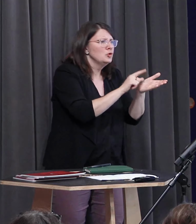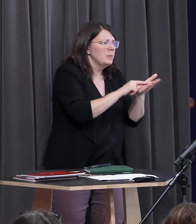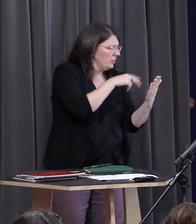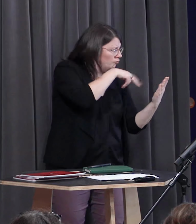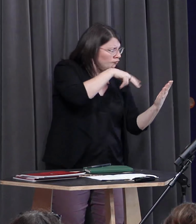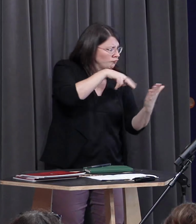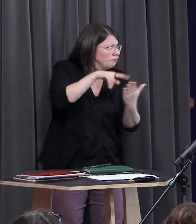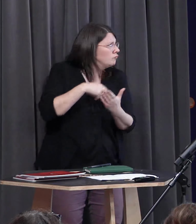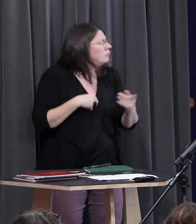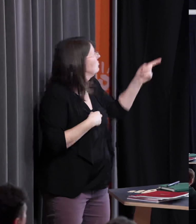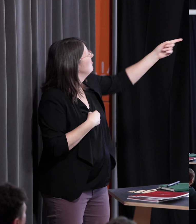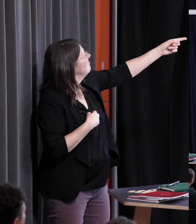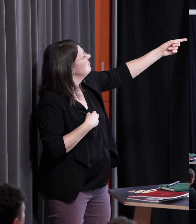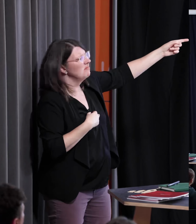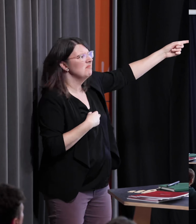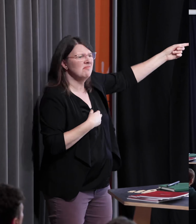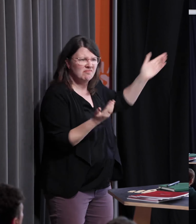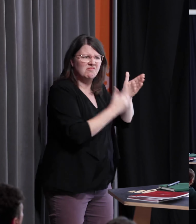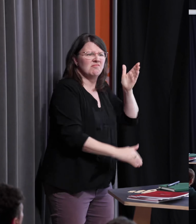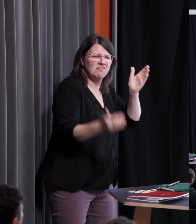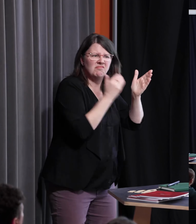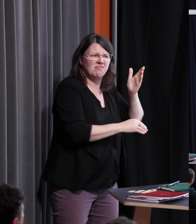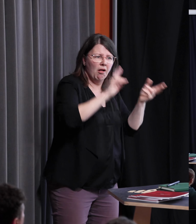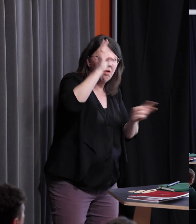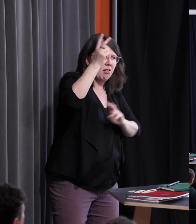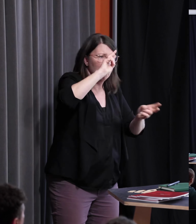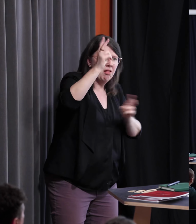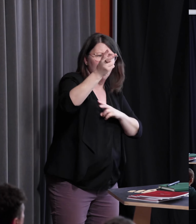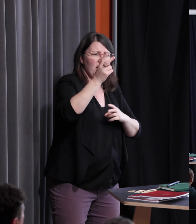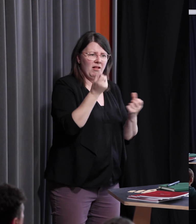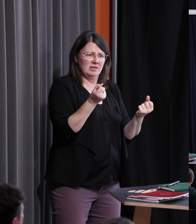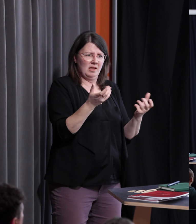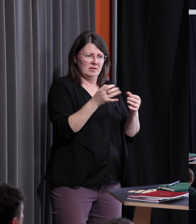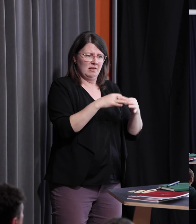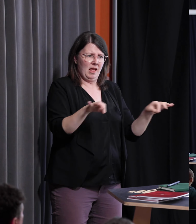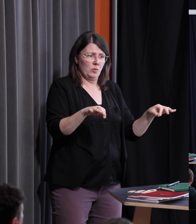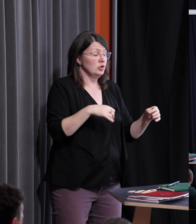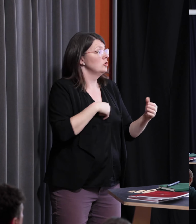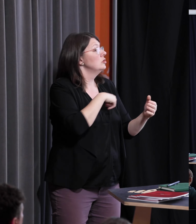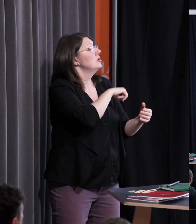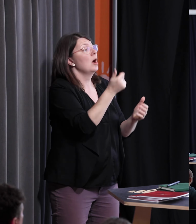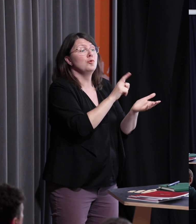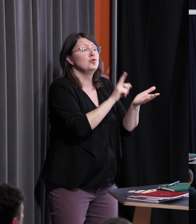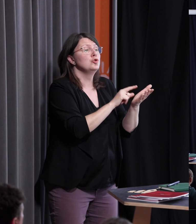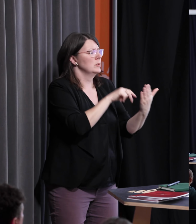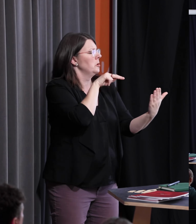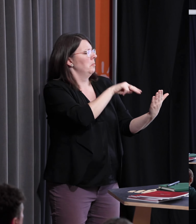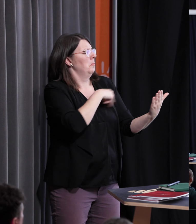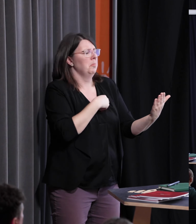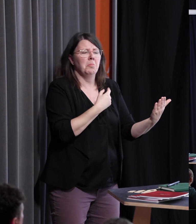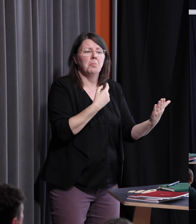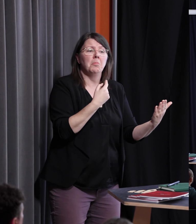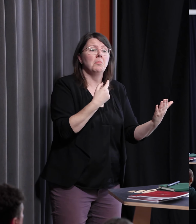this a lot. They also say that sign language is actually a gestural code that